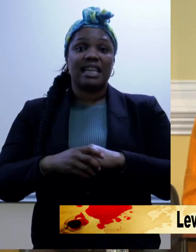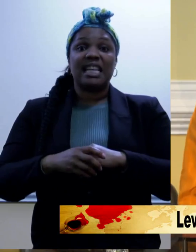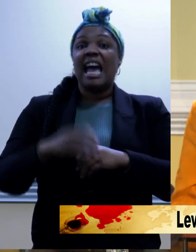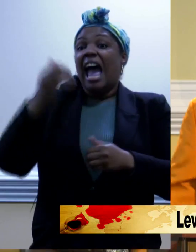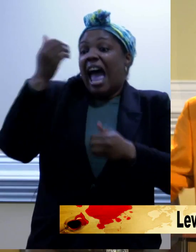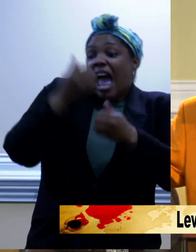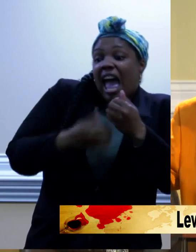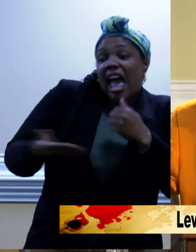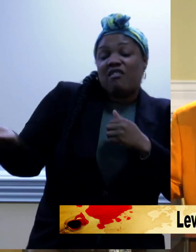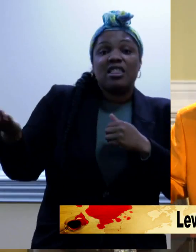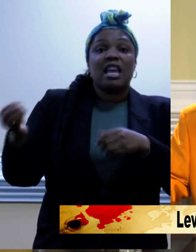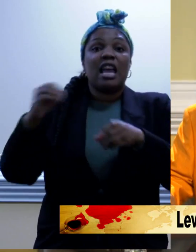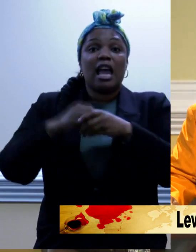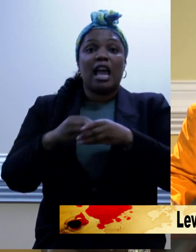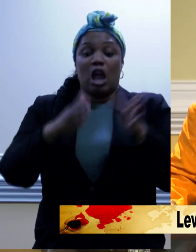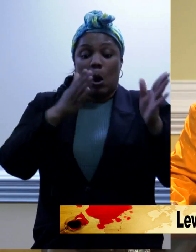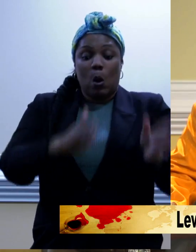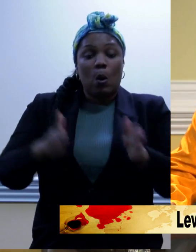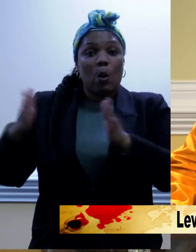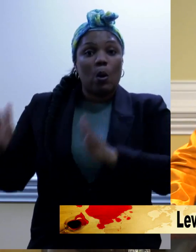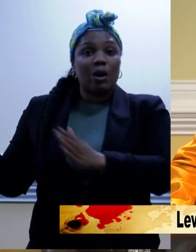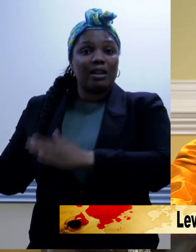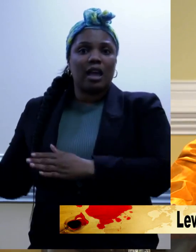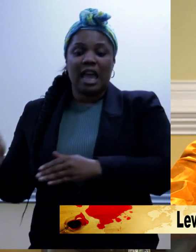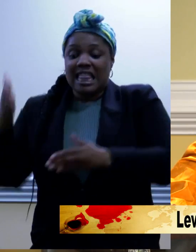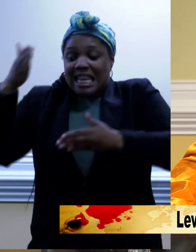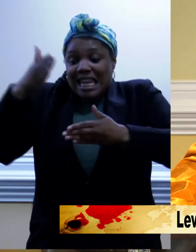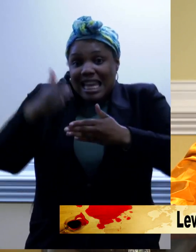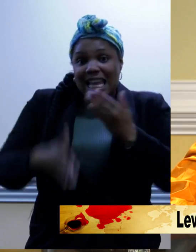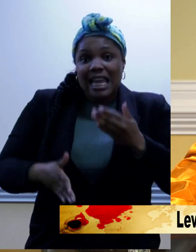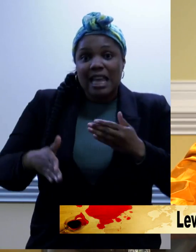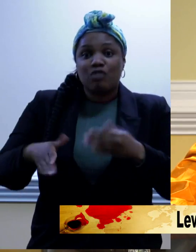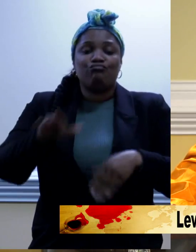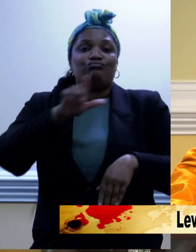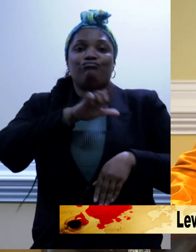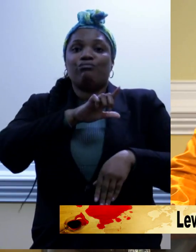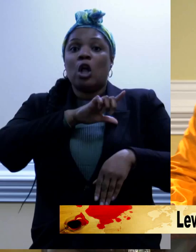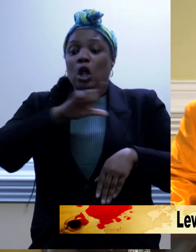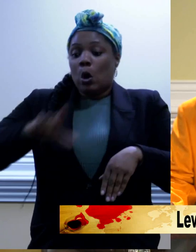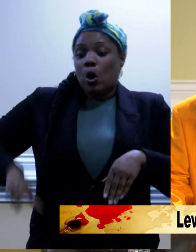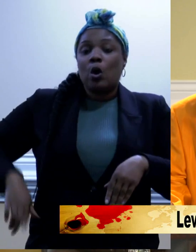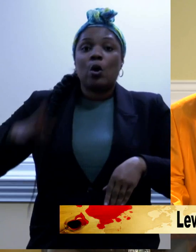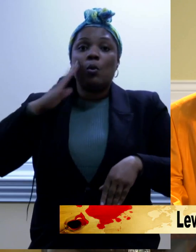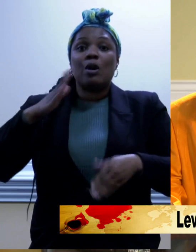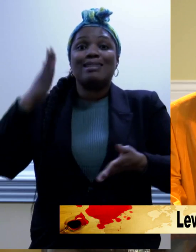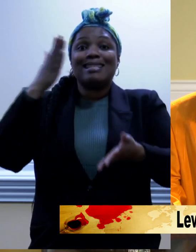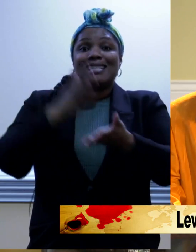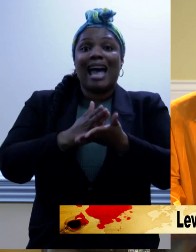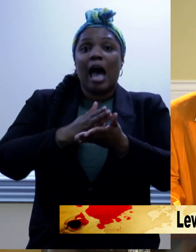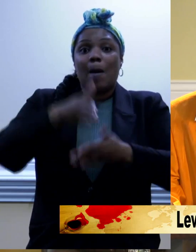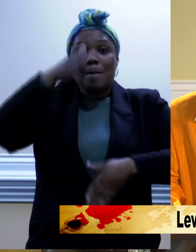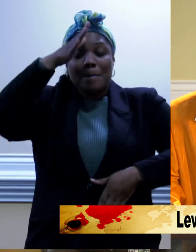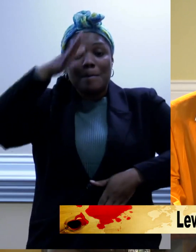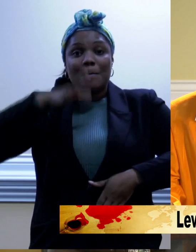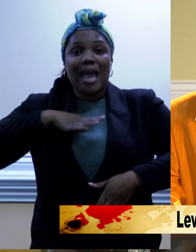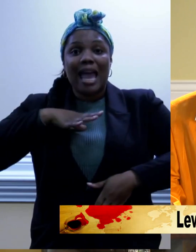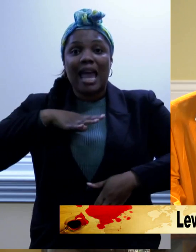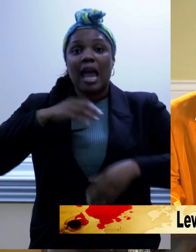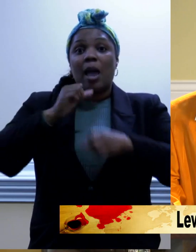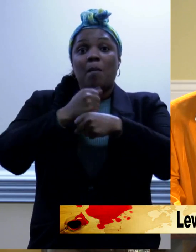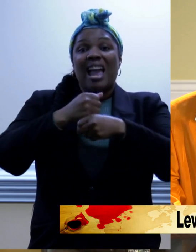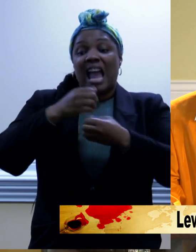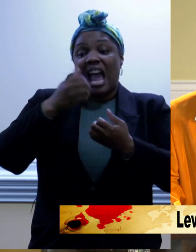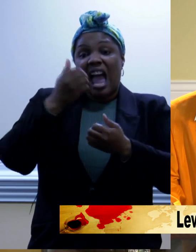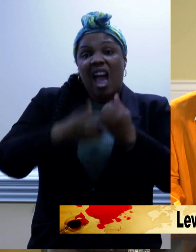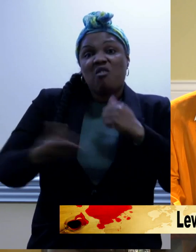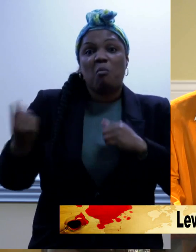in order. And at the end of the Sabbath day, there will be no more species that's called man. But we don't know about